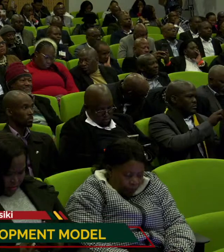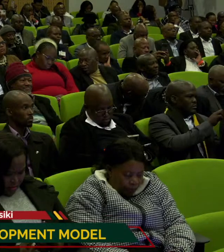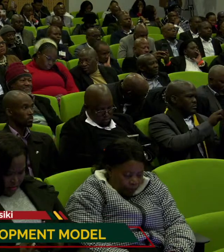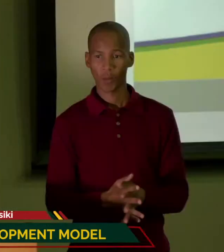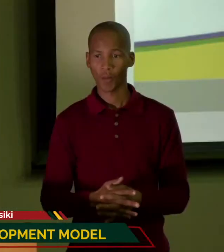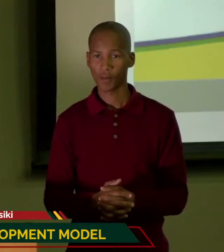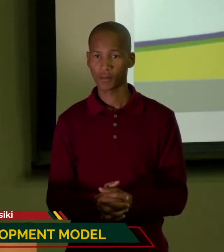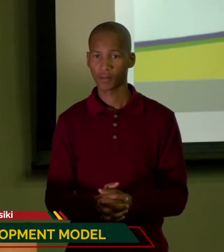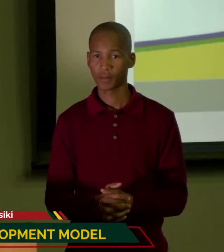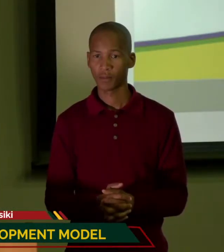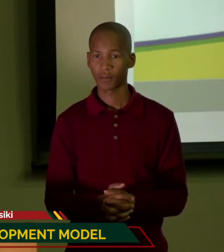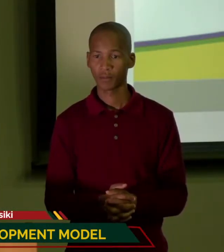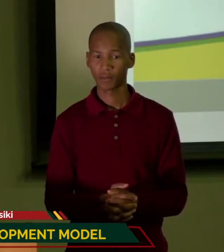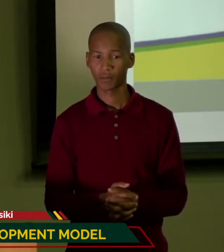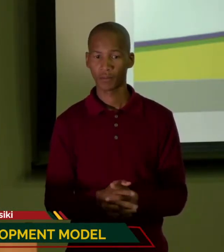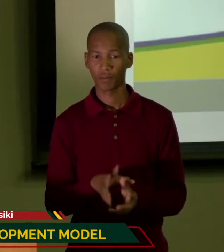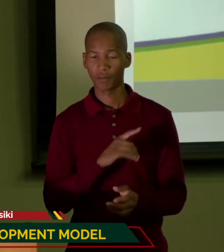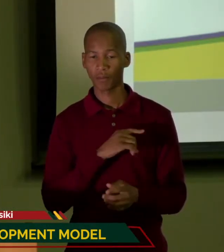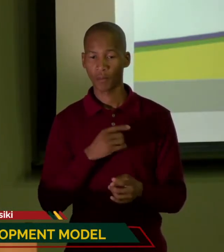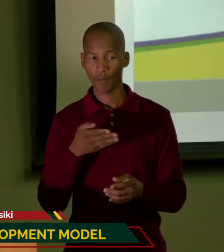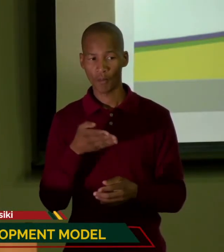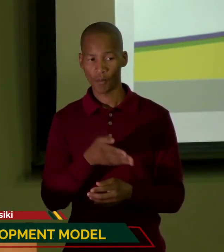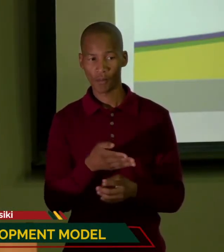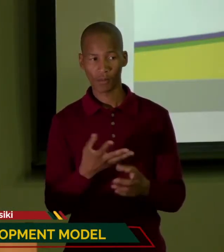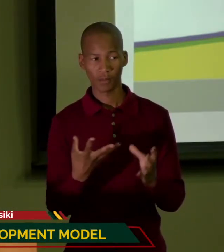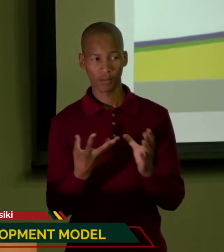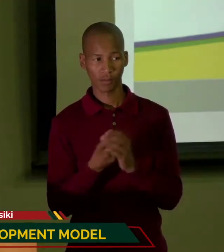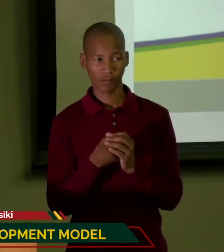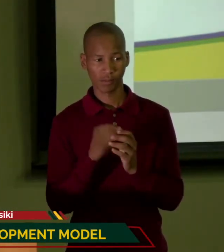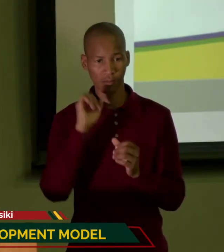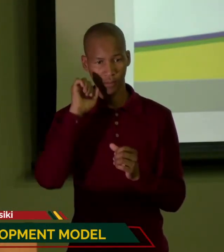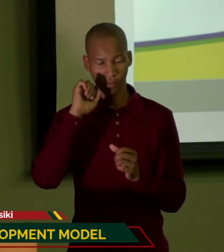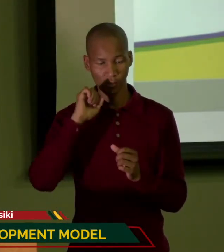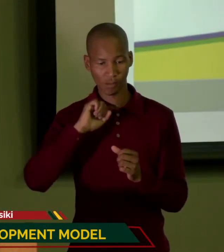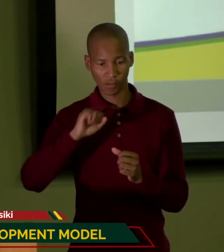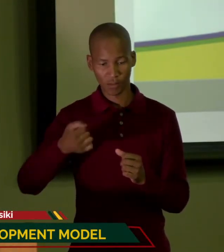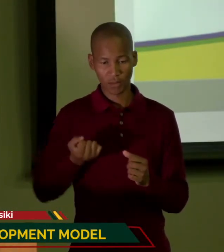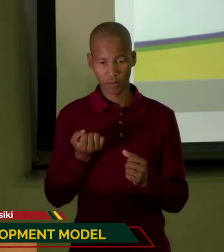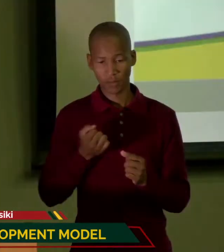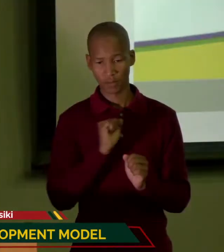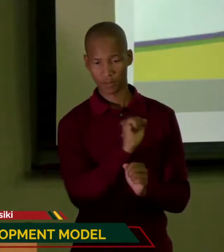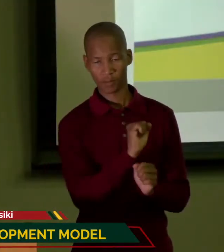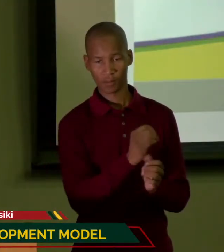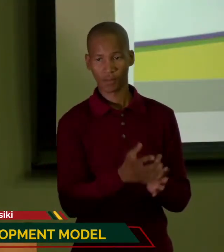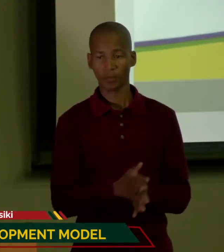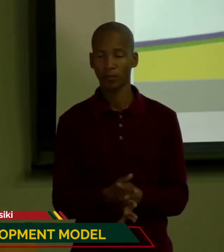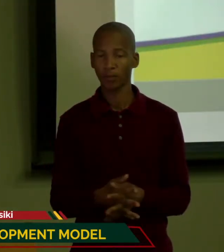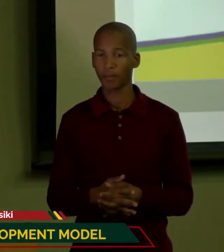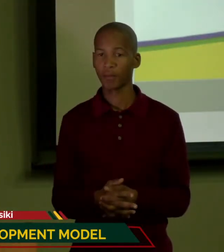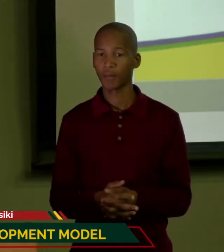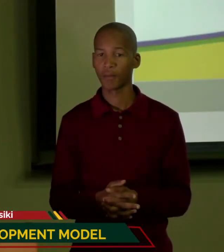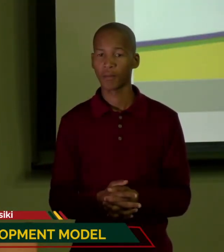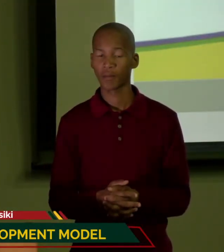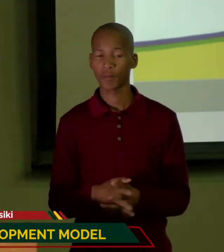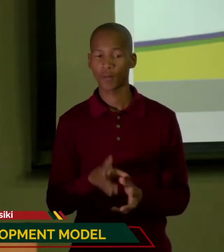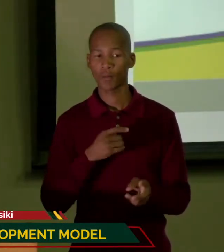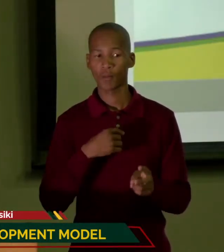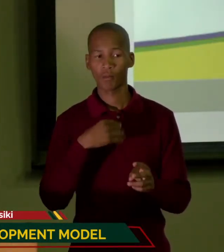elapha kunye nomama wakwakhe. Let me greet the Acting Premier